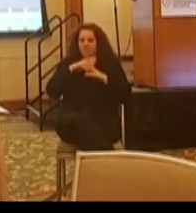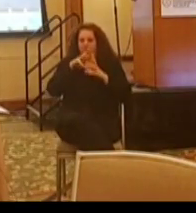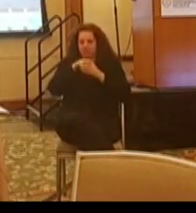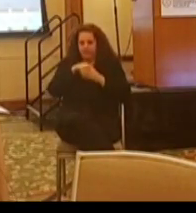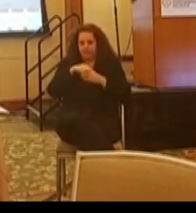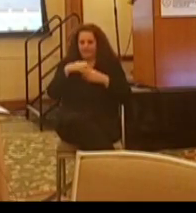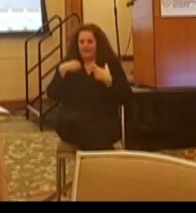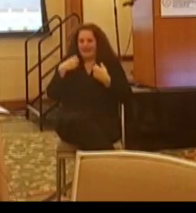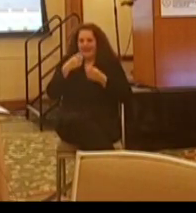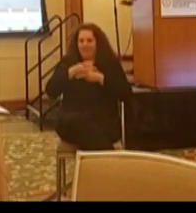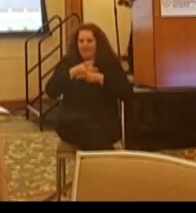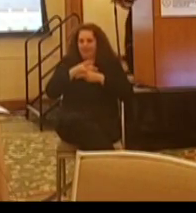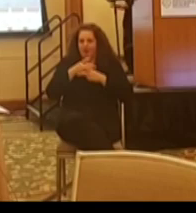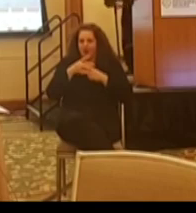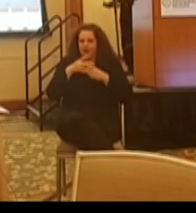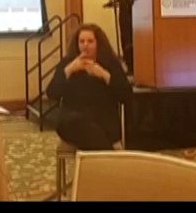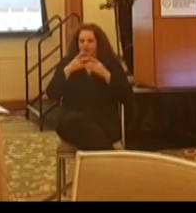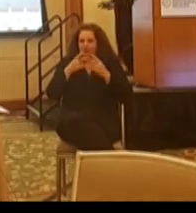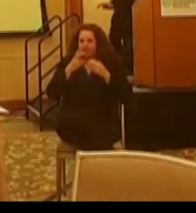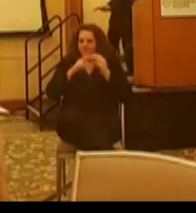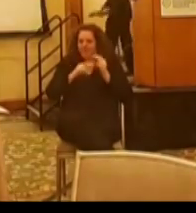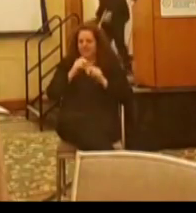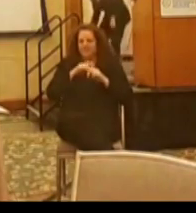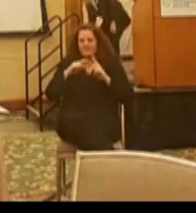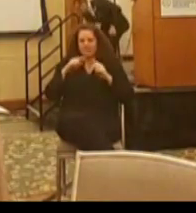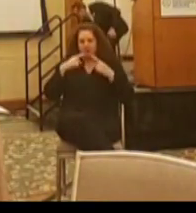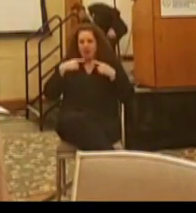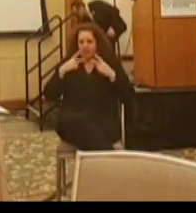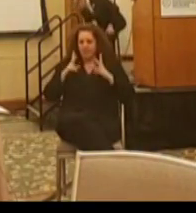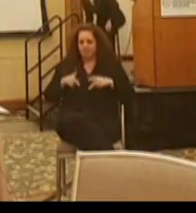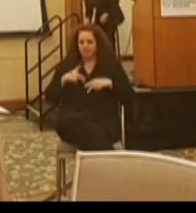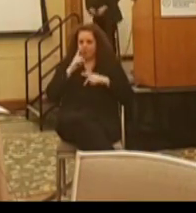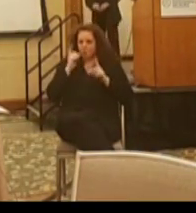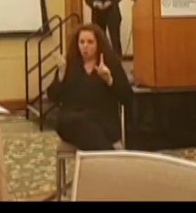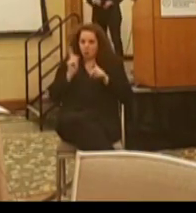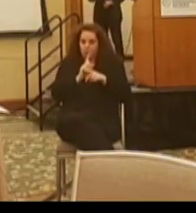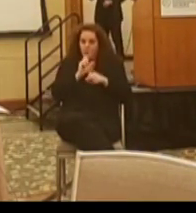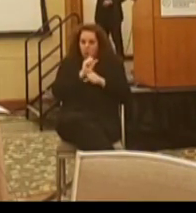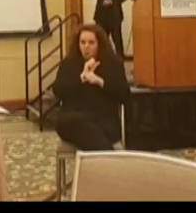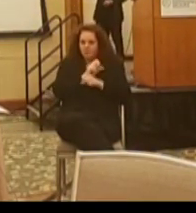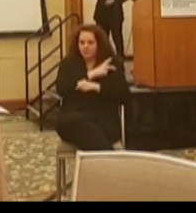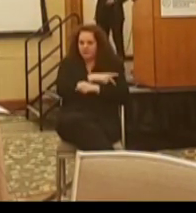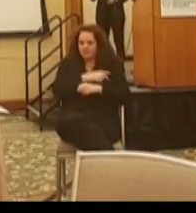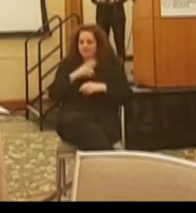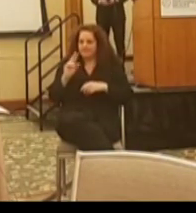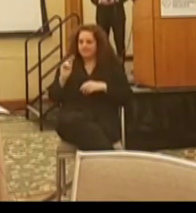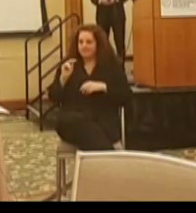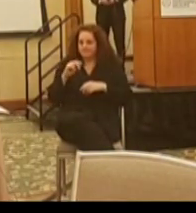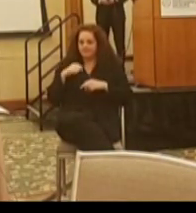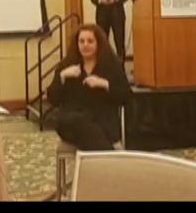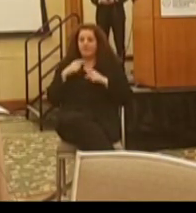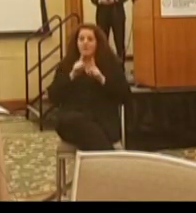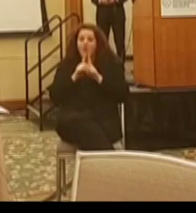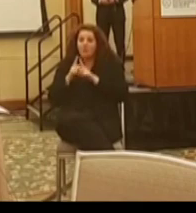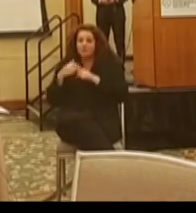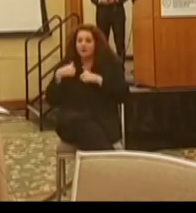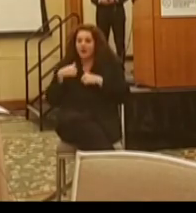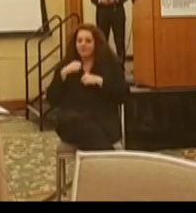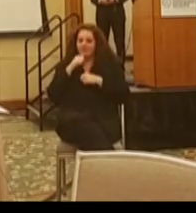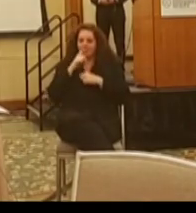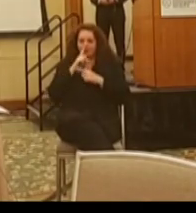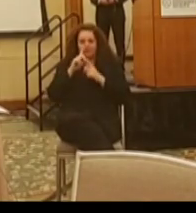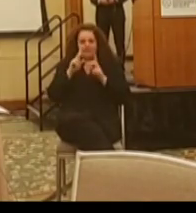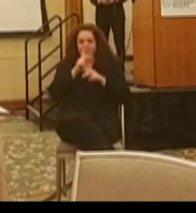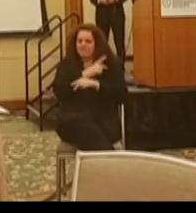but not as a person by the bedside. I also don't come to this work through a kind of patient advocate